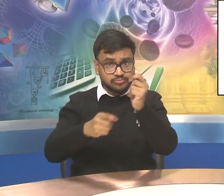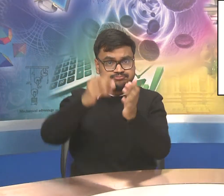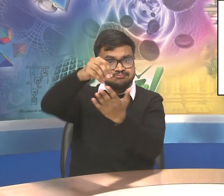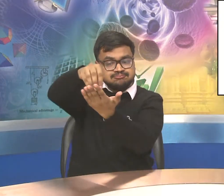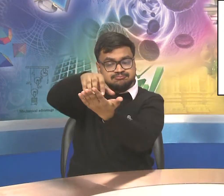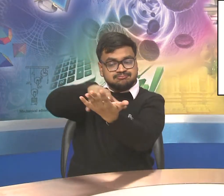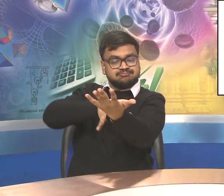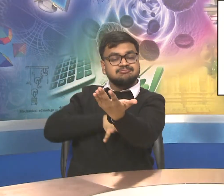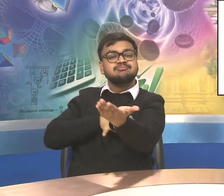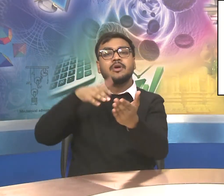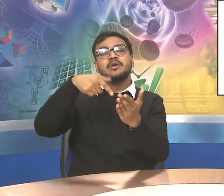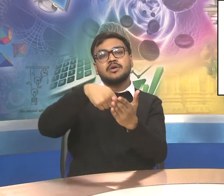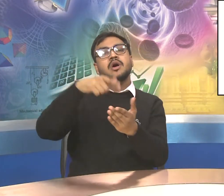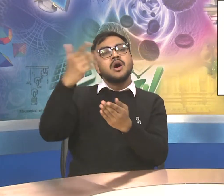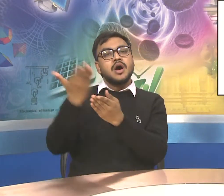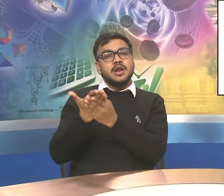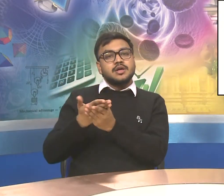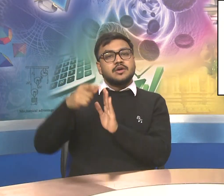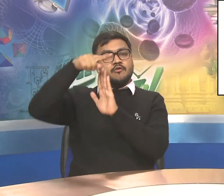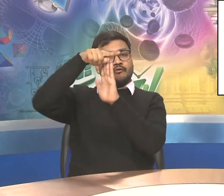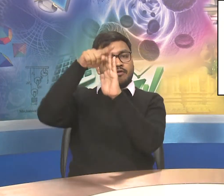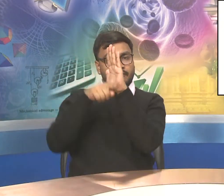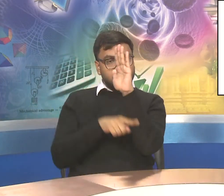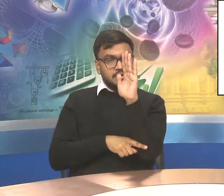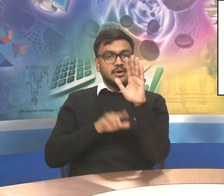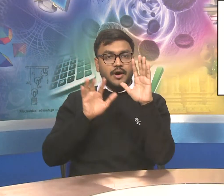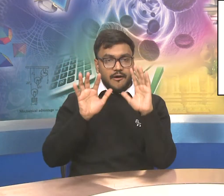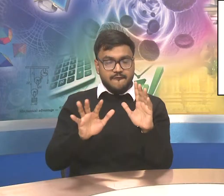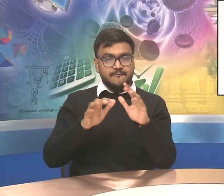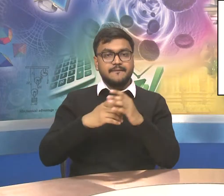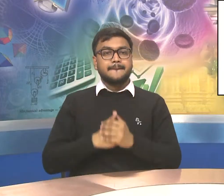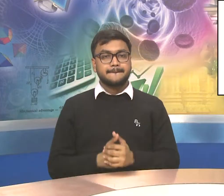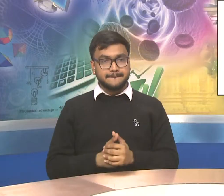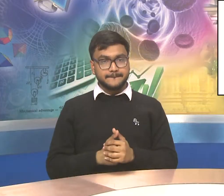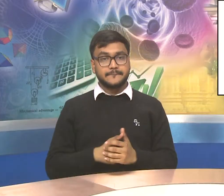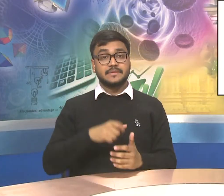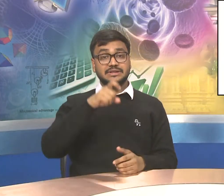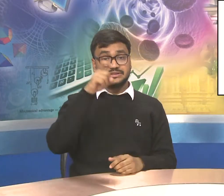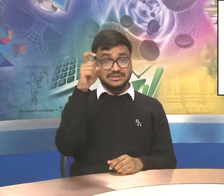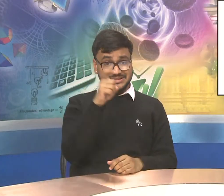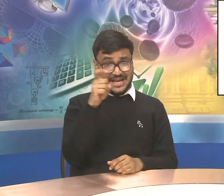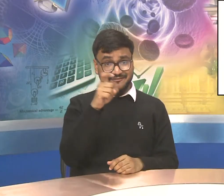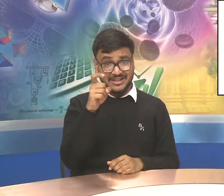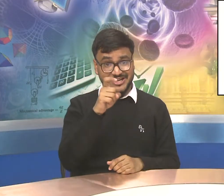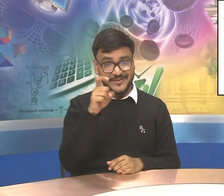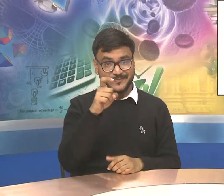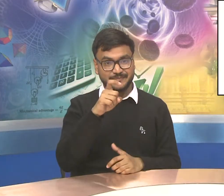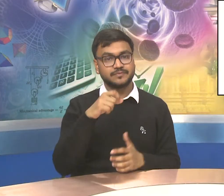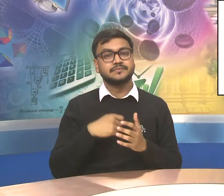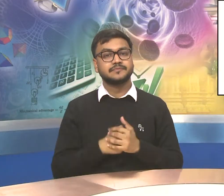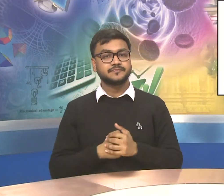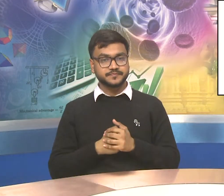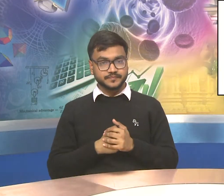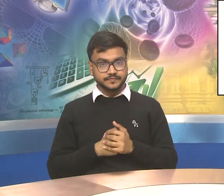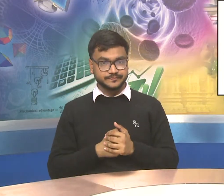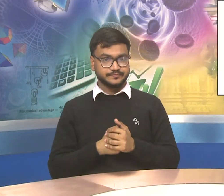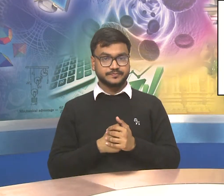years and years and years ago's book, so it helps them to solve and